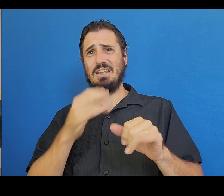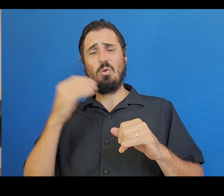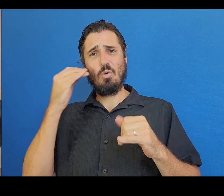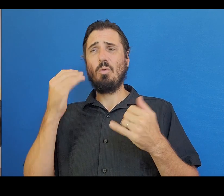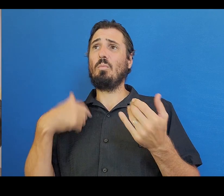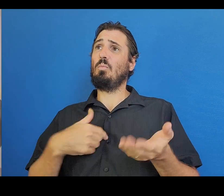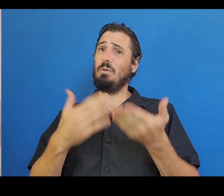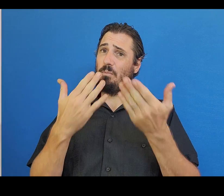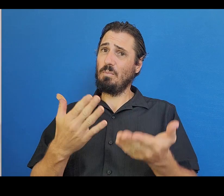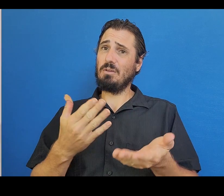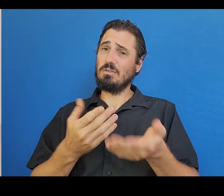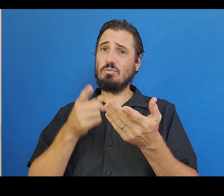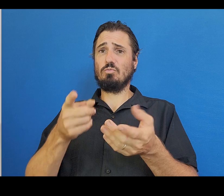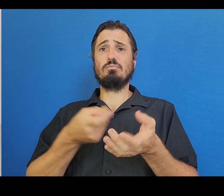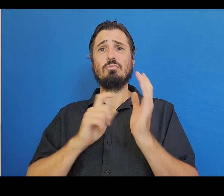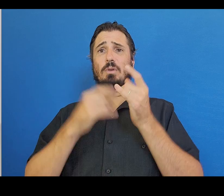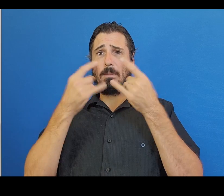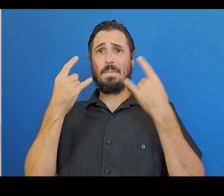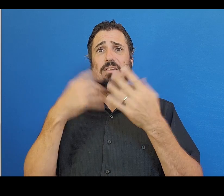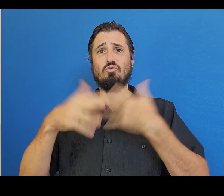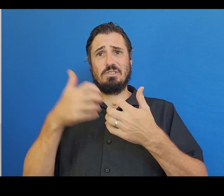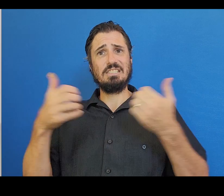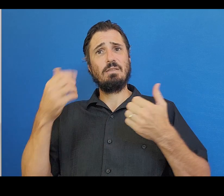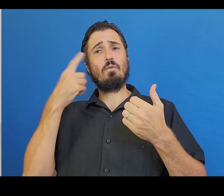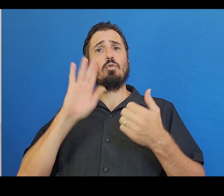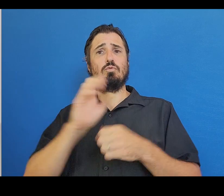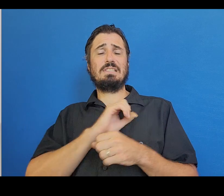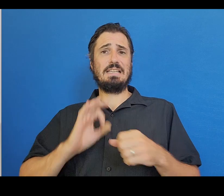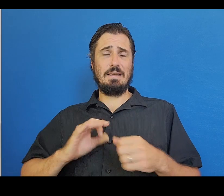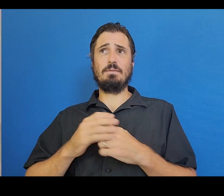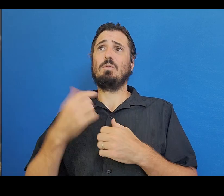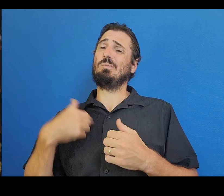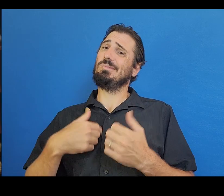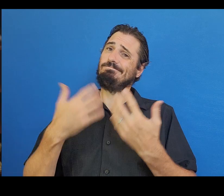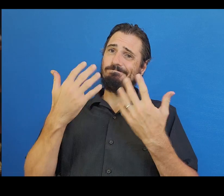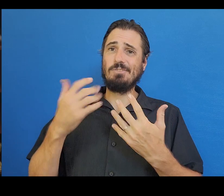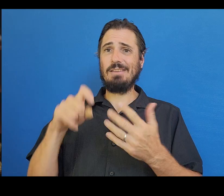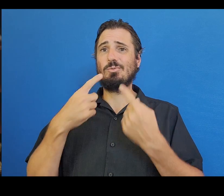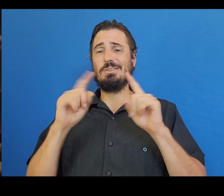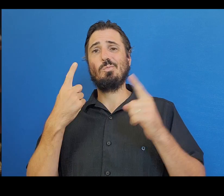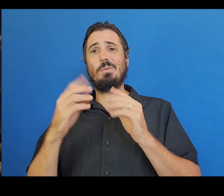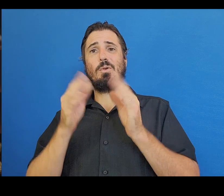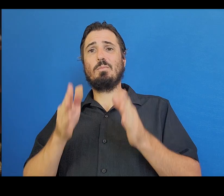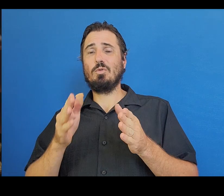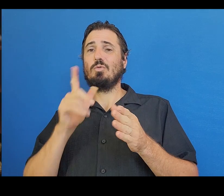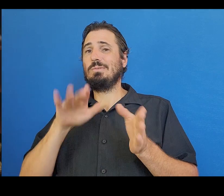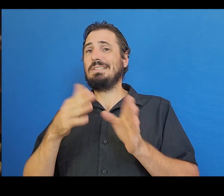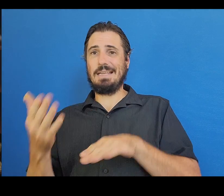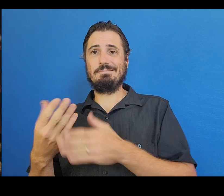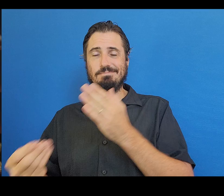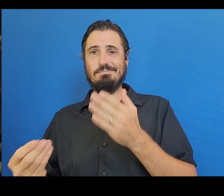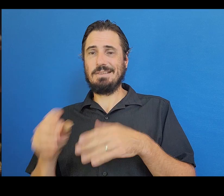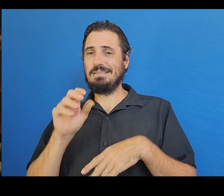recommend implementing masking and distancing for your employees. Unfortunately, we have another fatality to announce in a female resident